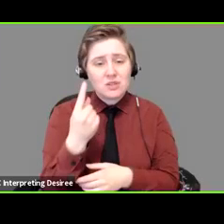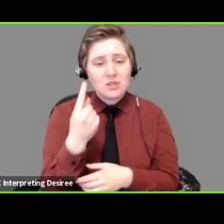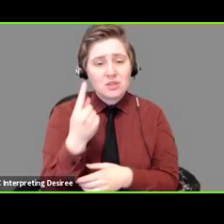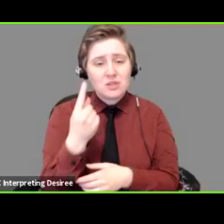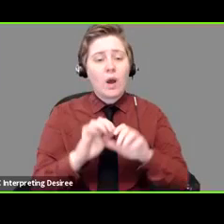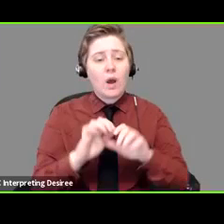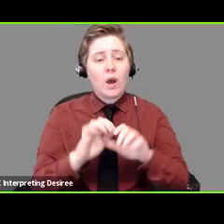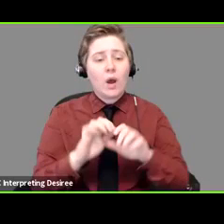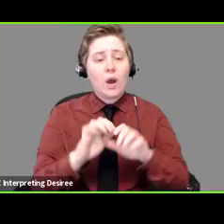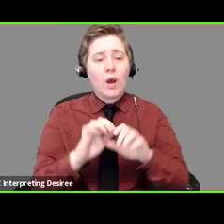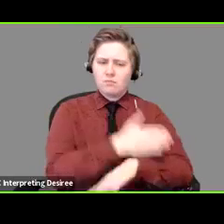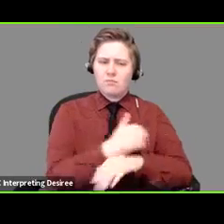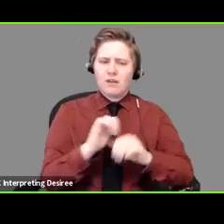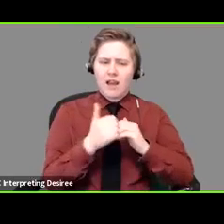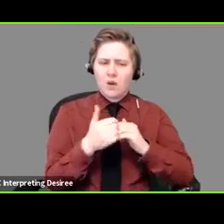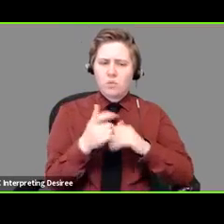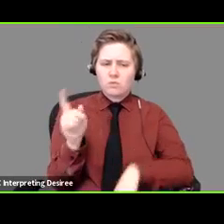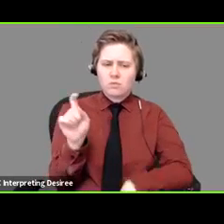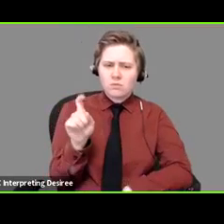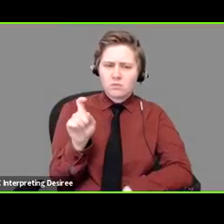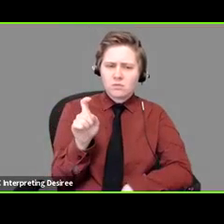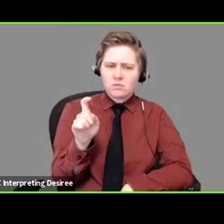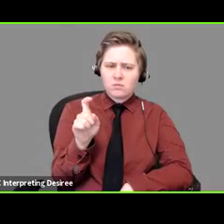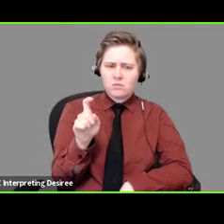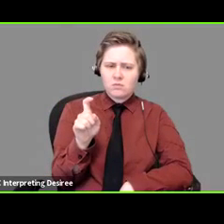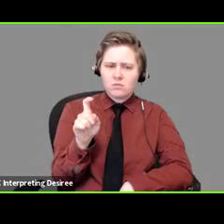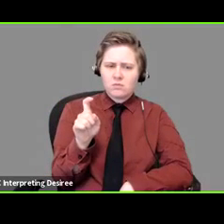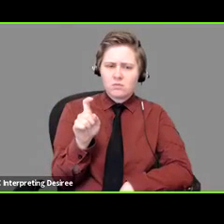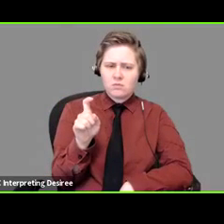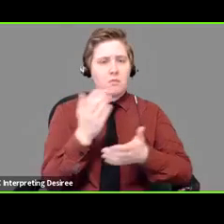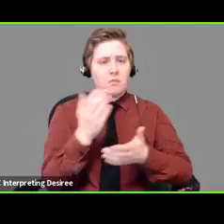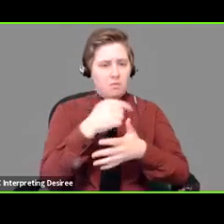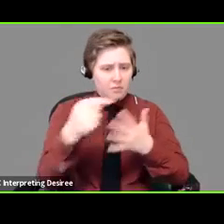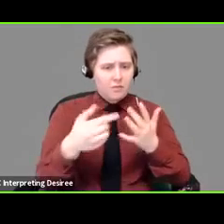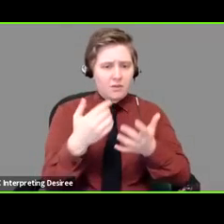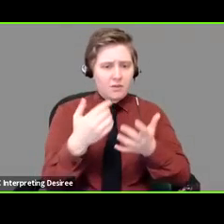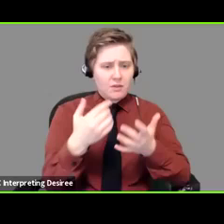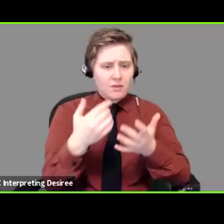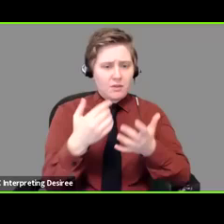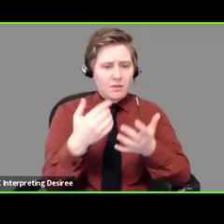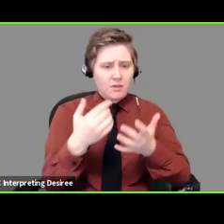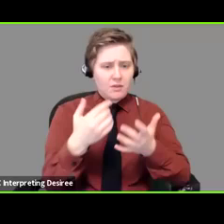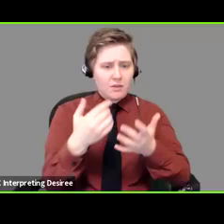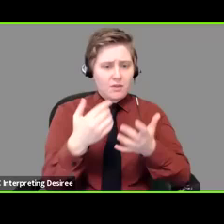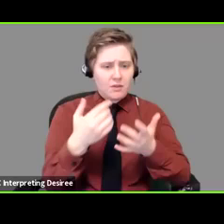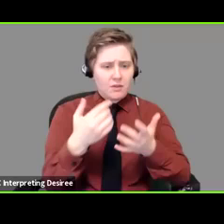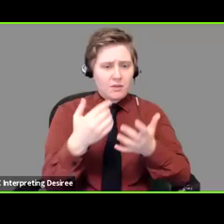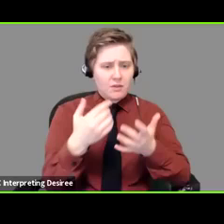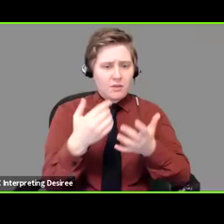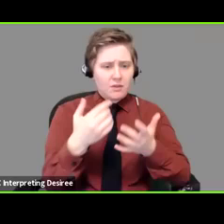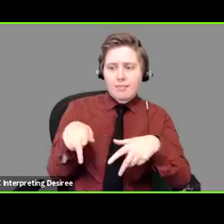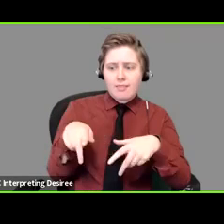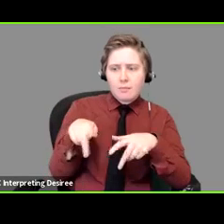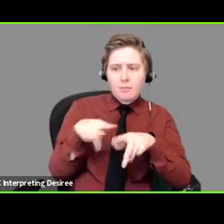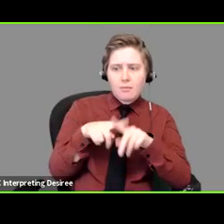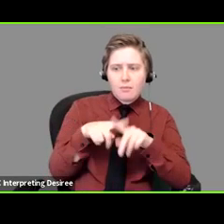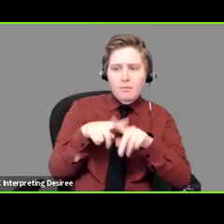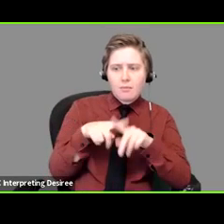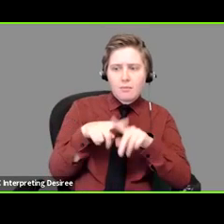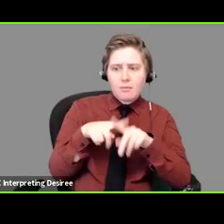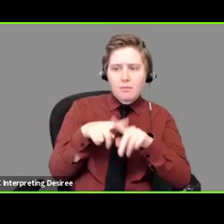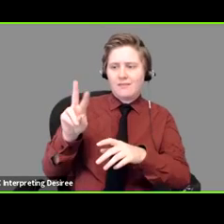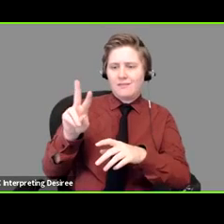this better? Are there things that we creatively look at to, again, allow the virus to stay at bay, but allow them to open